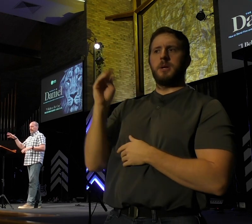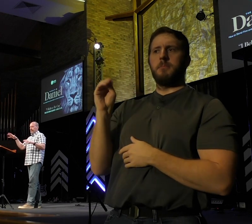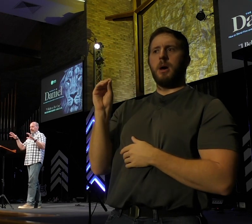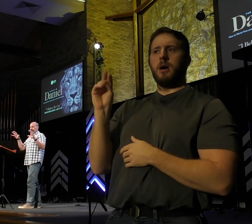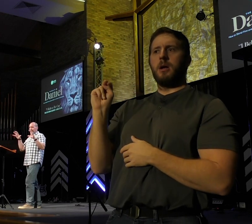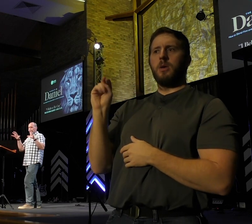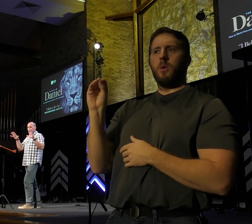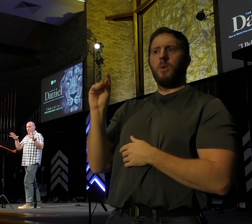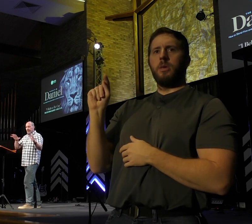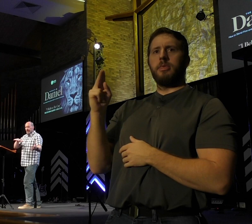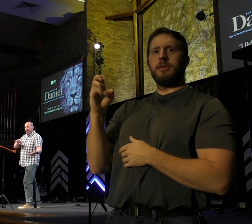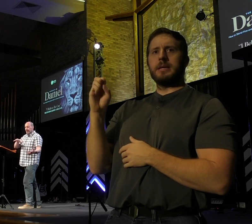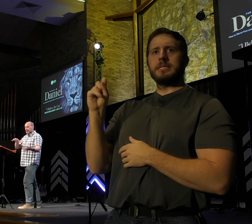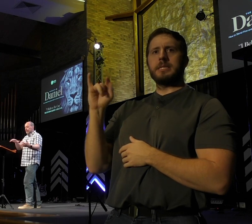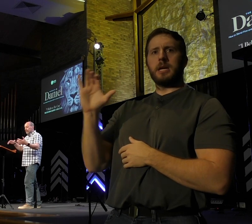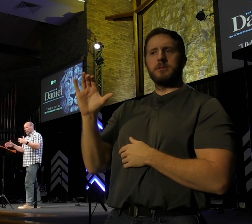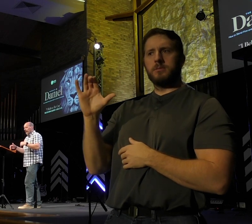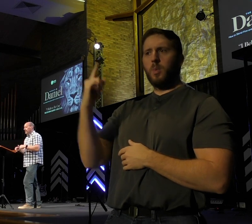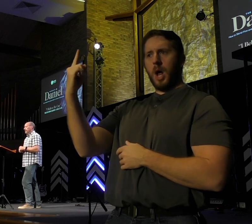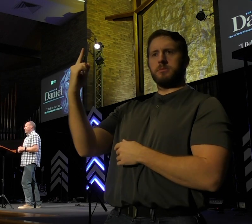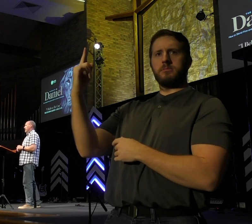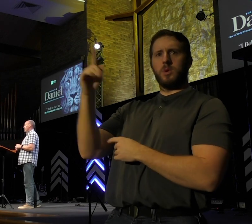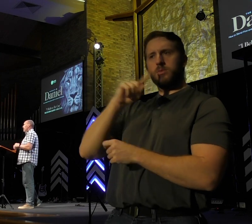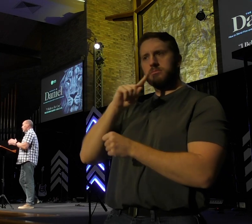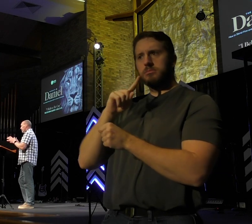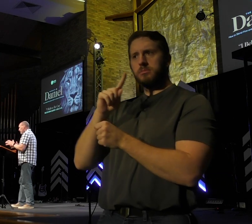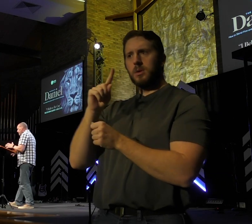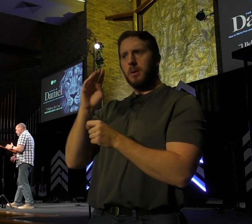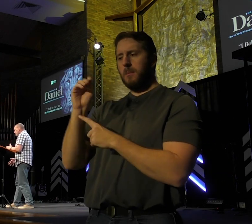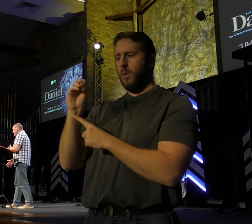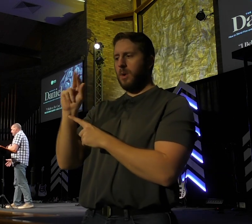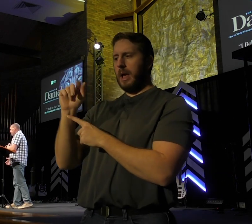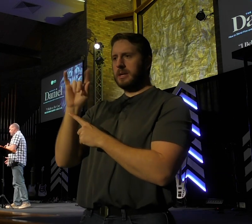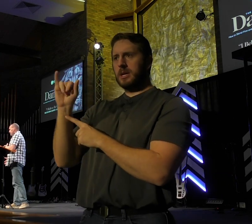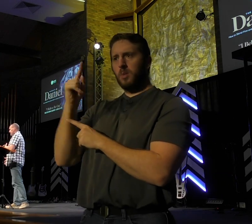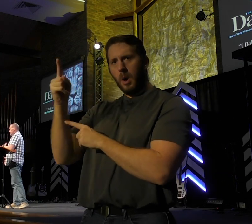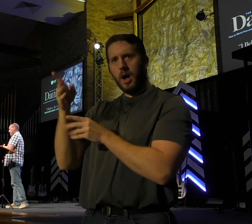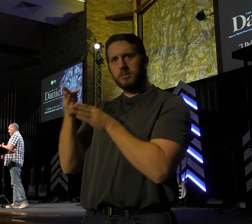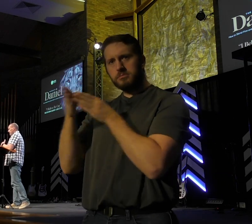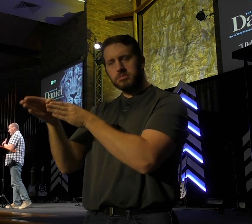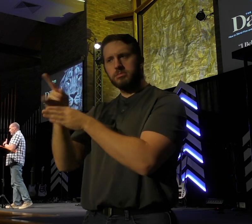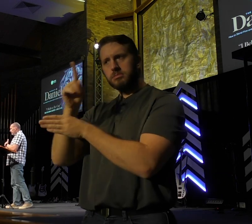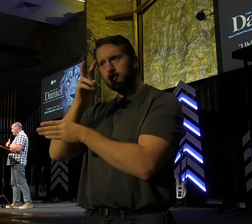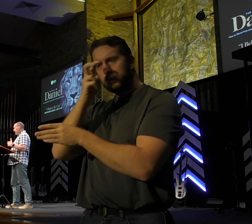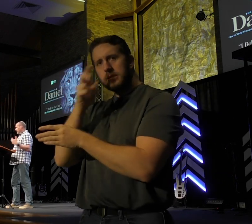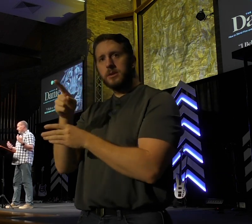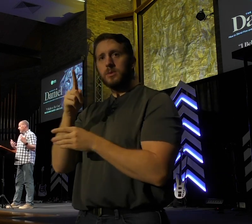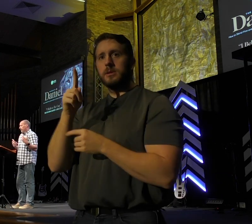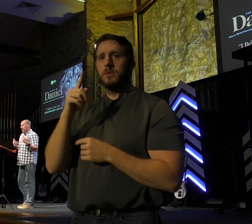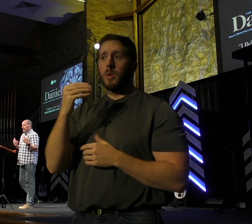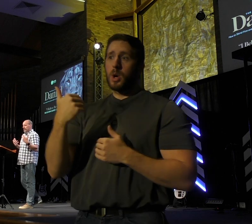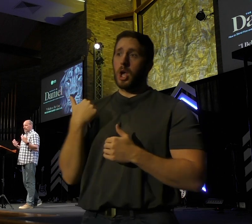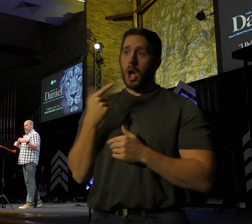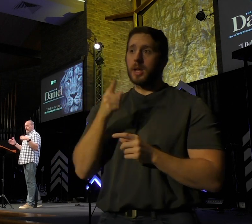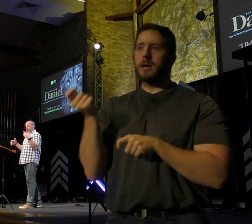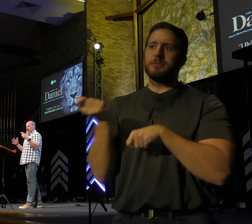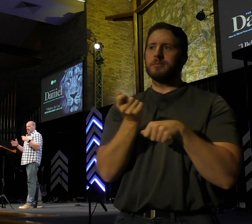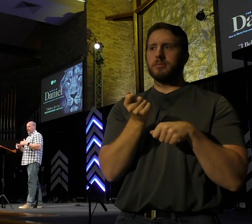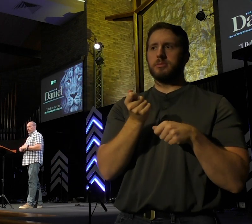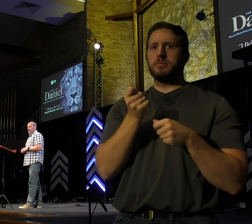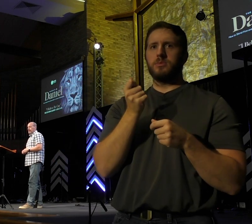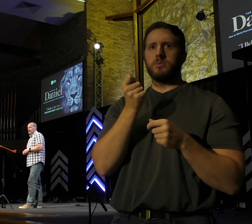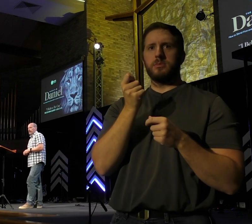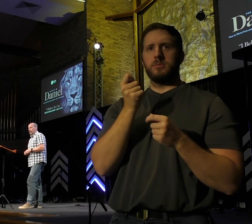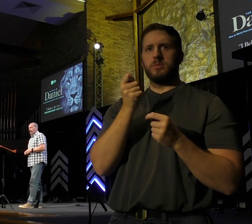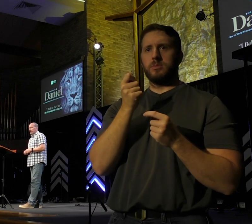one God, and their belief in absolute morality. But when they were teenagers, they were dragged into captivity into